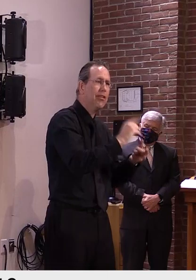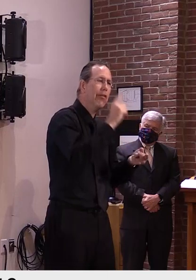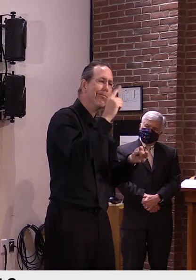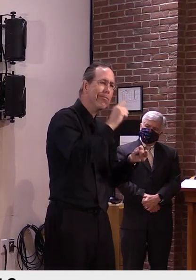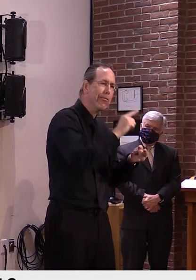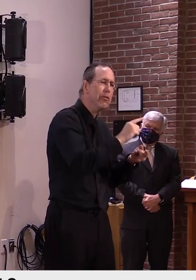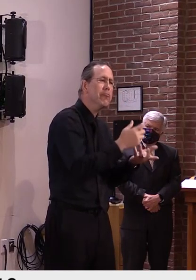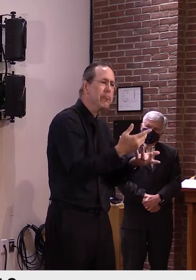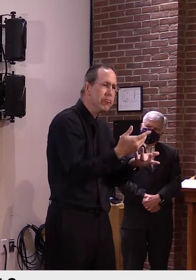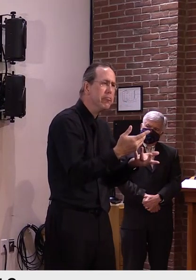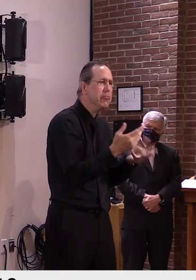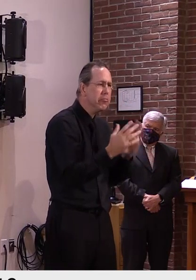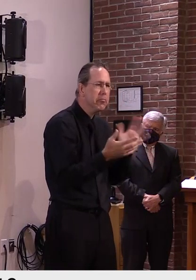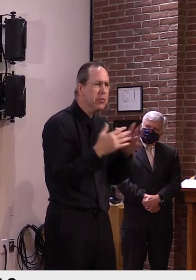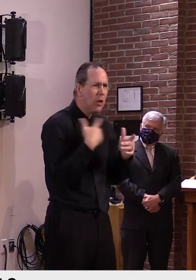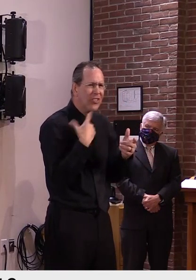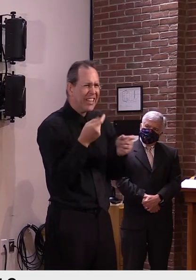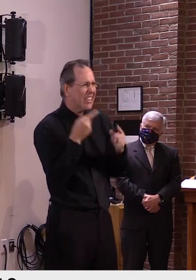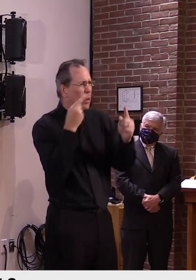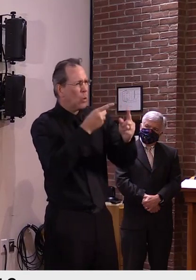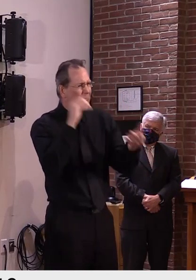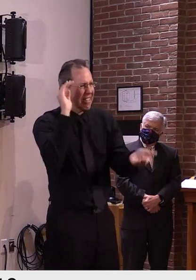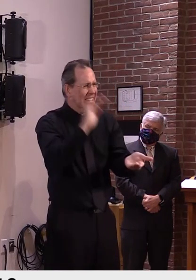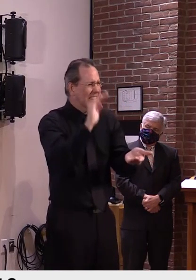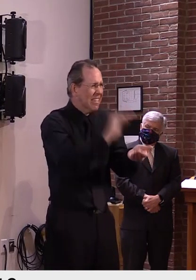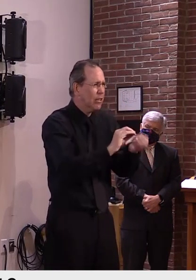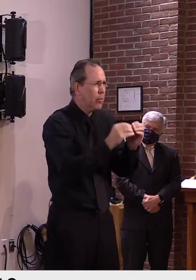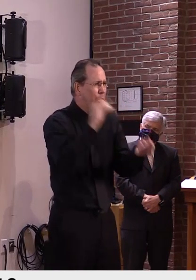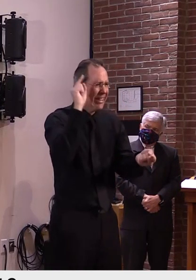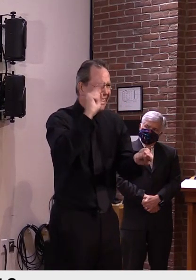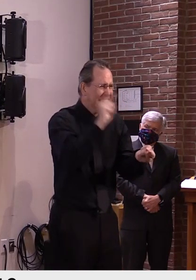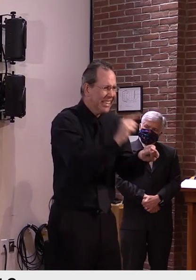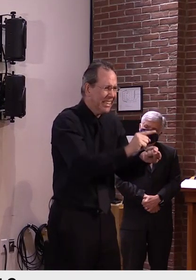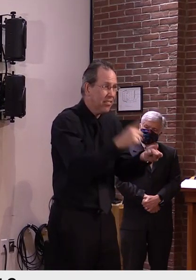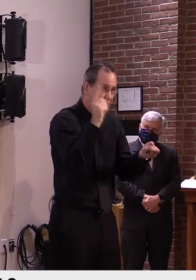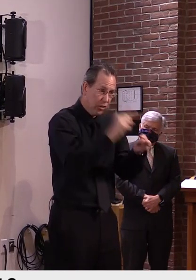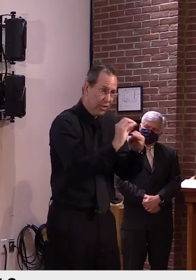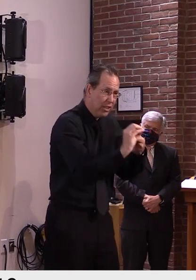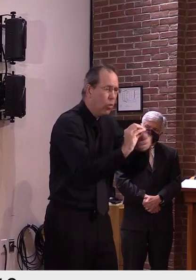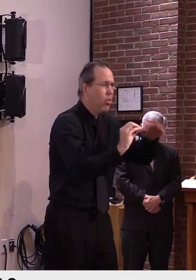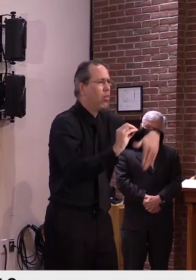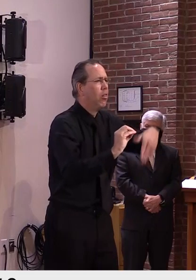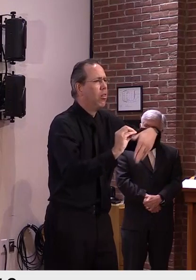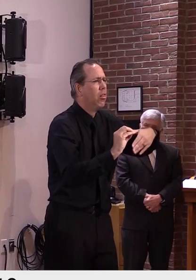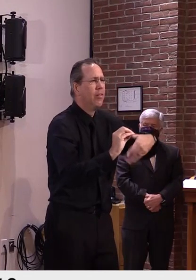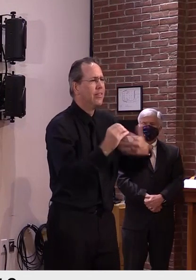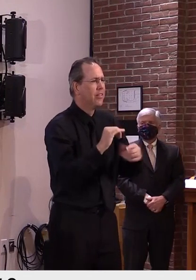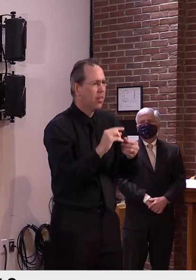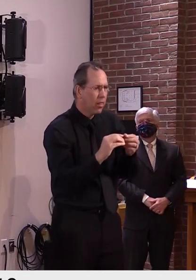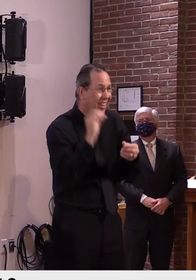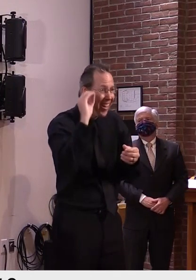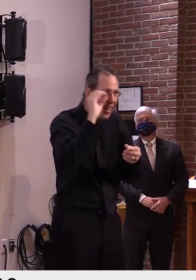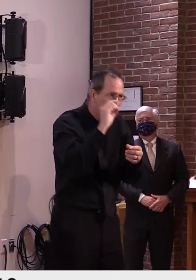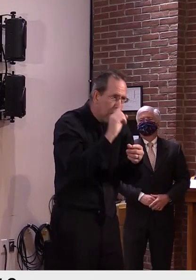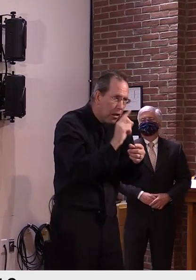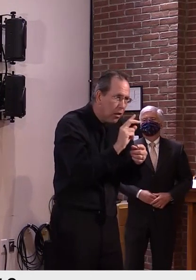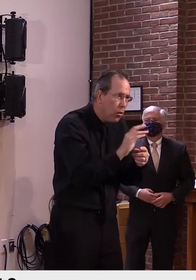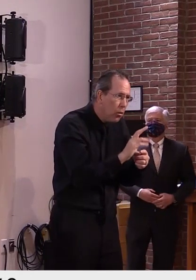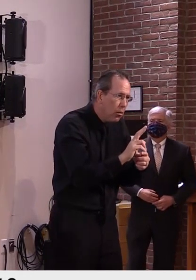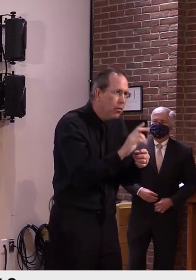in place, things came down, and we see them on the rise again. But that's really a continuation of what